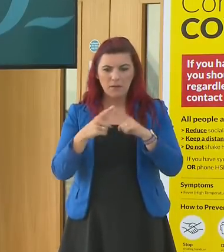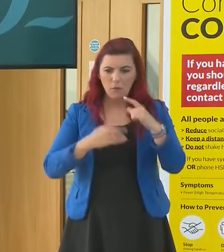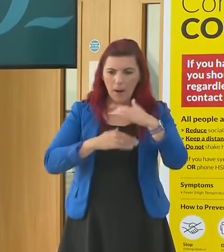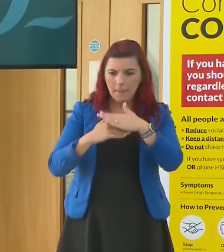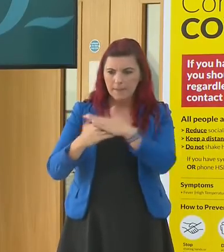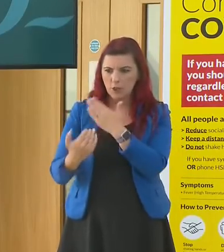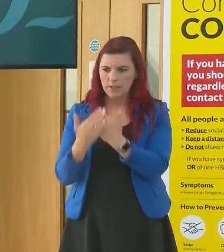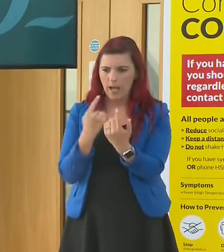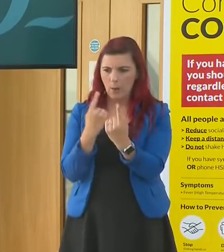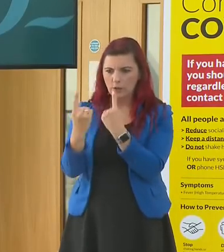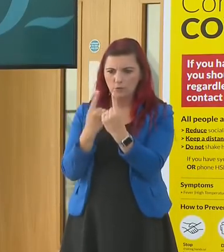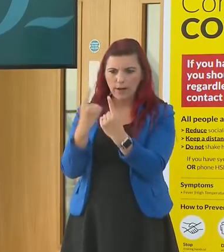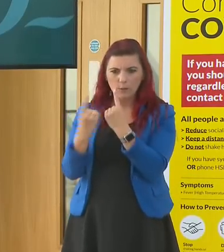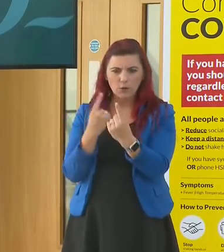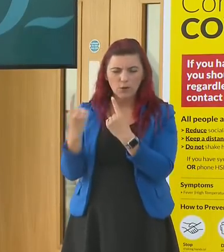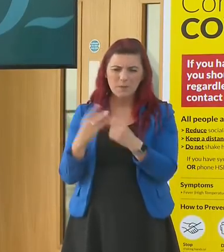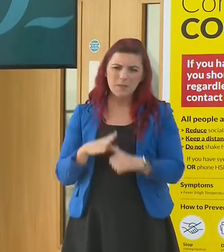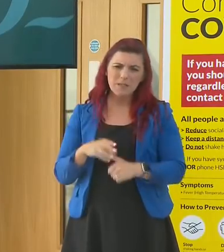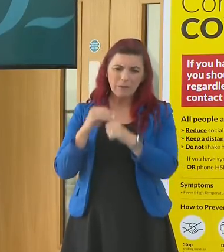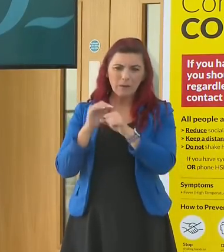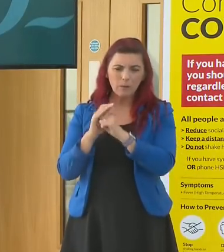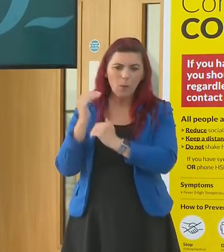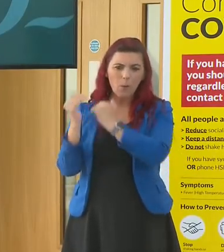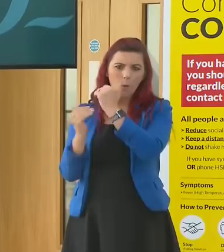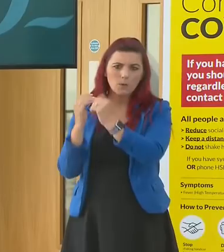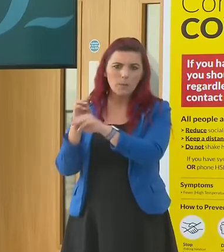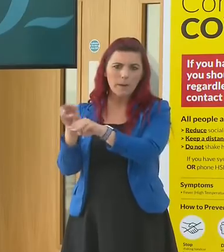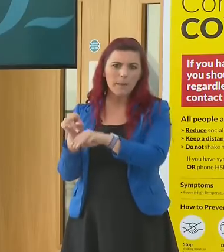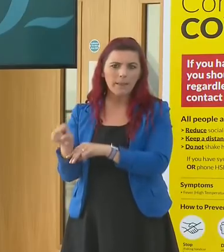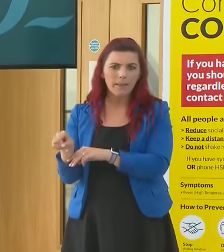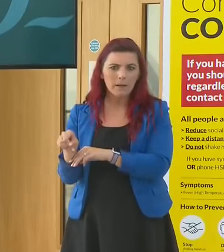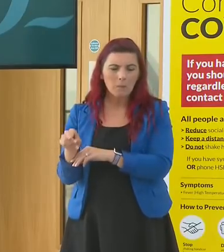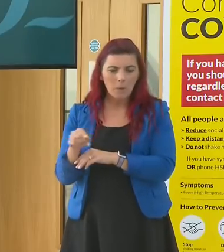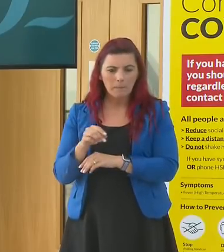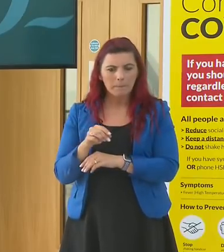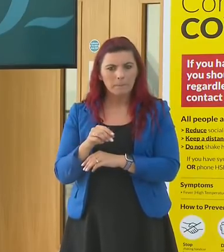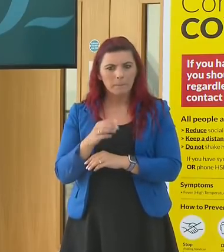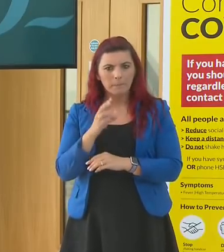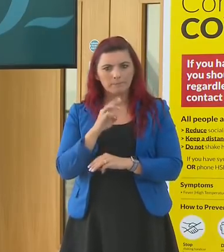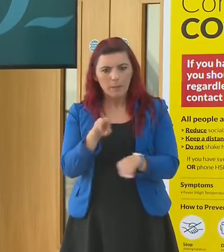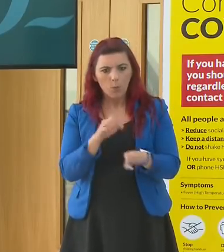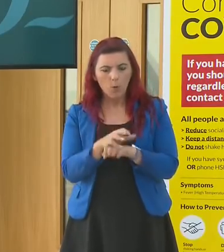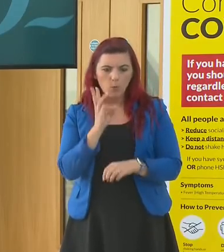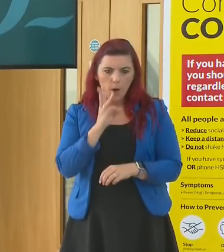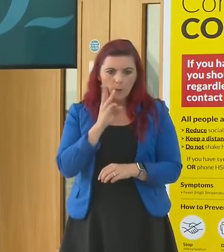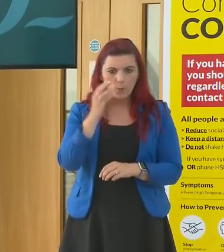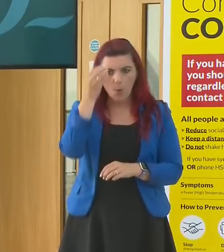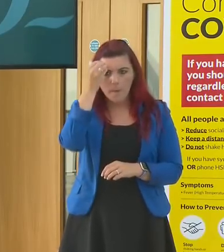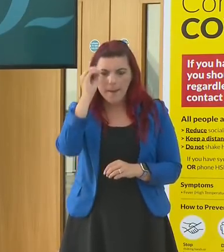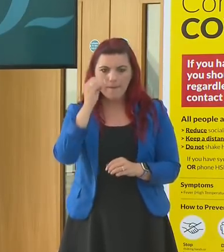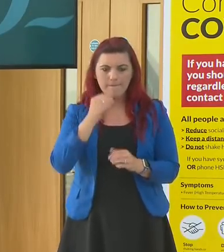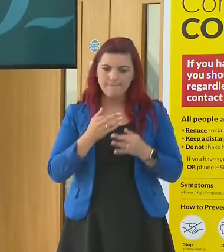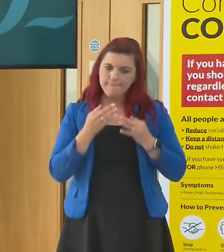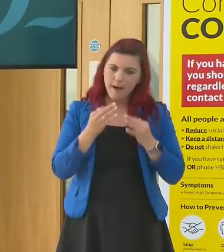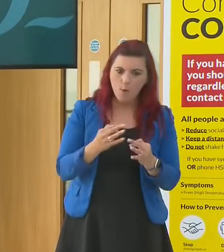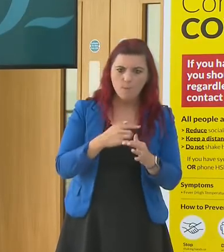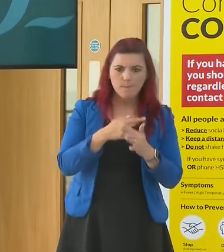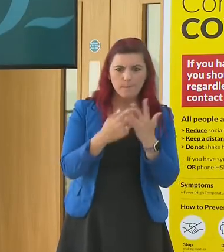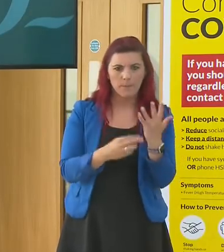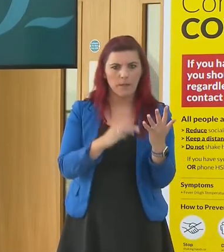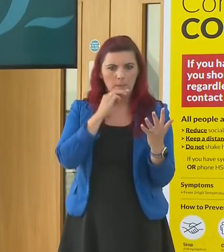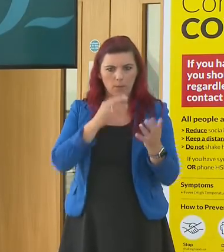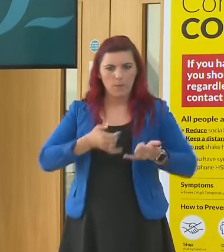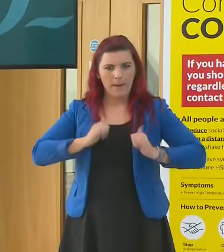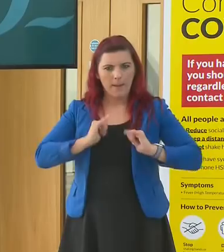we interact with each other, particularly for older people. But people's adherence to those measures have led to these significant